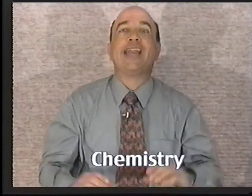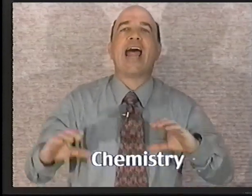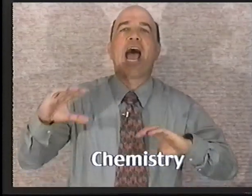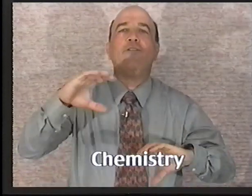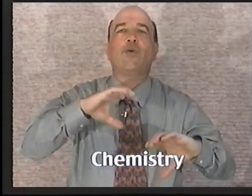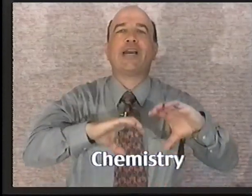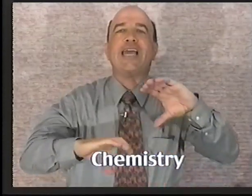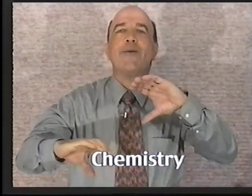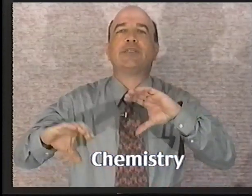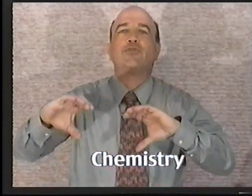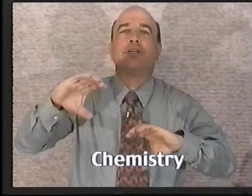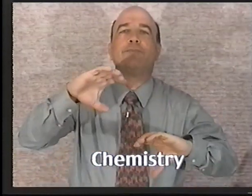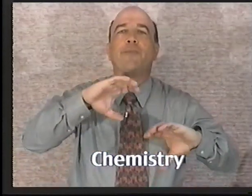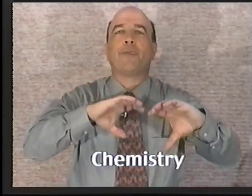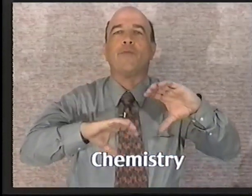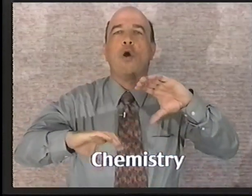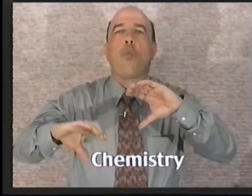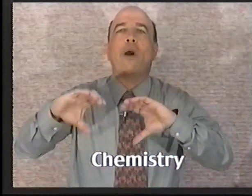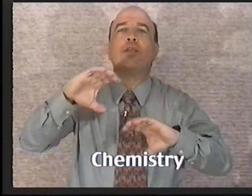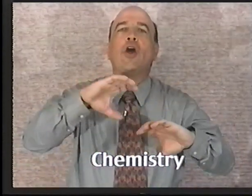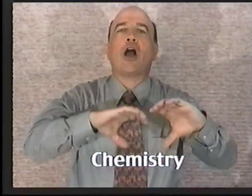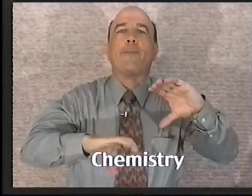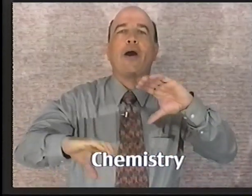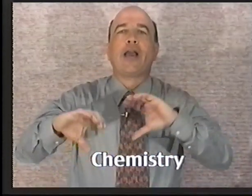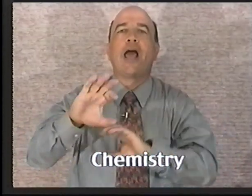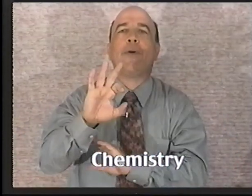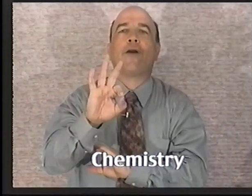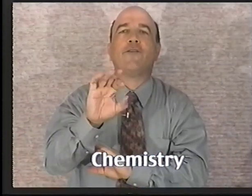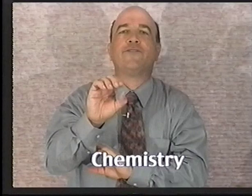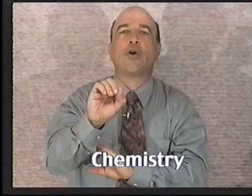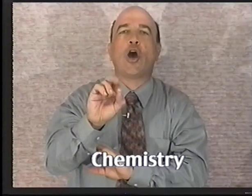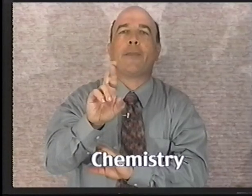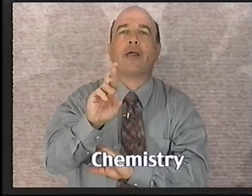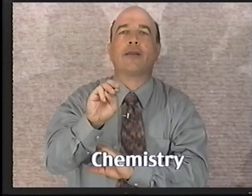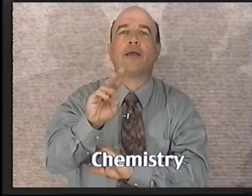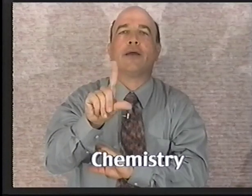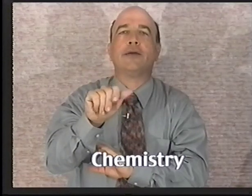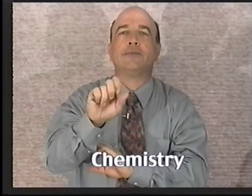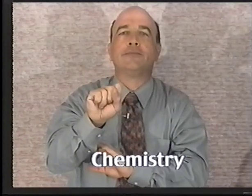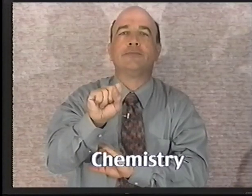Now for chemistry. When you talk about chemical formula,